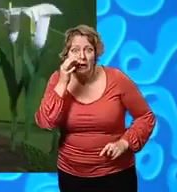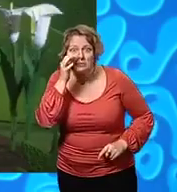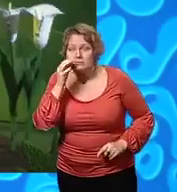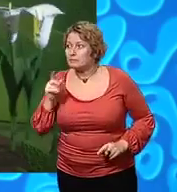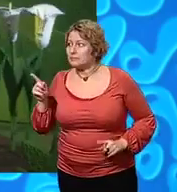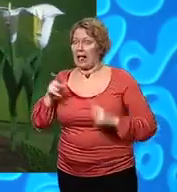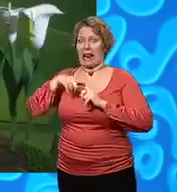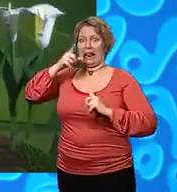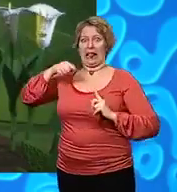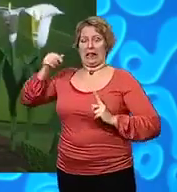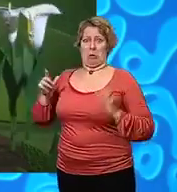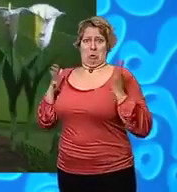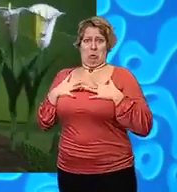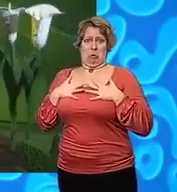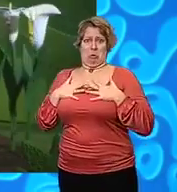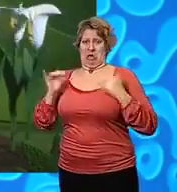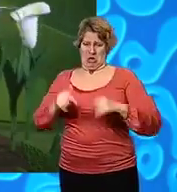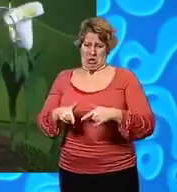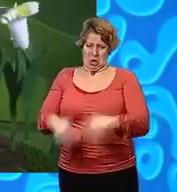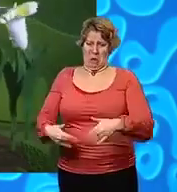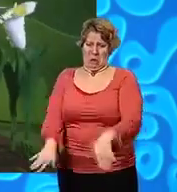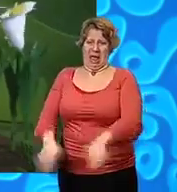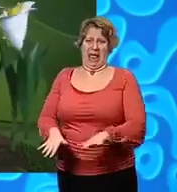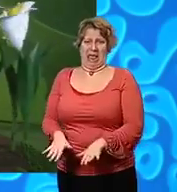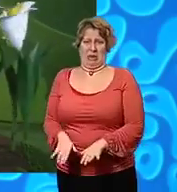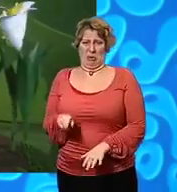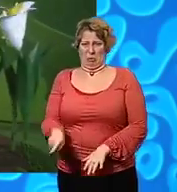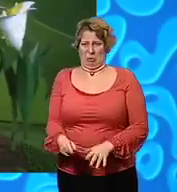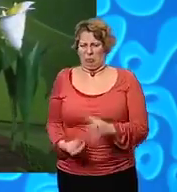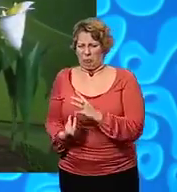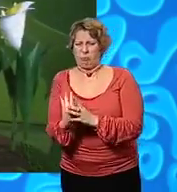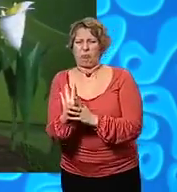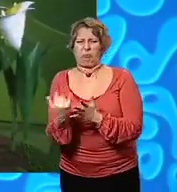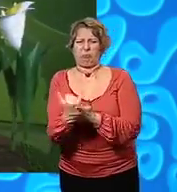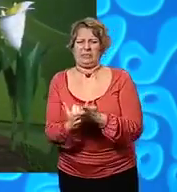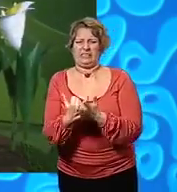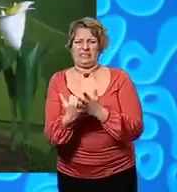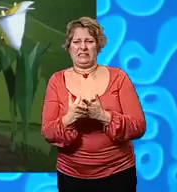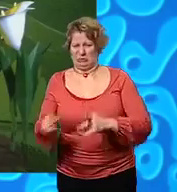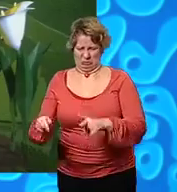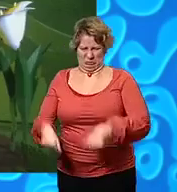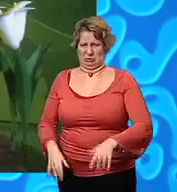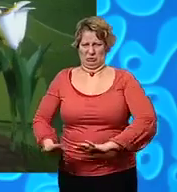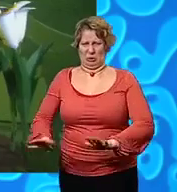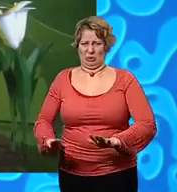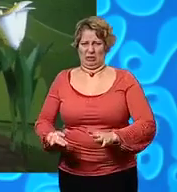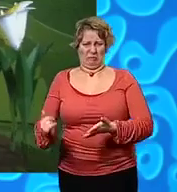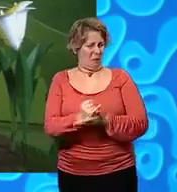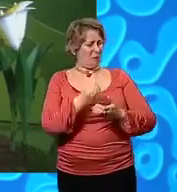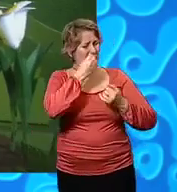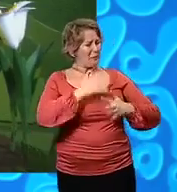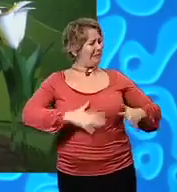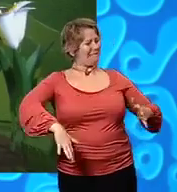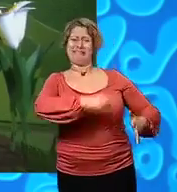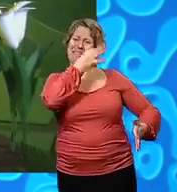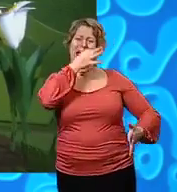were horrified. "Go away!" they cried. "You're weeds, you don't belong here. You're spoiling our lovely